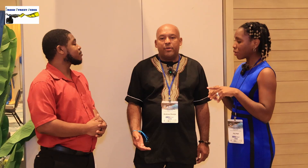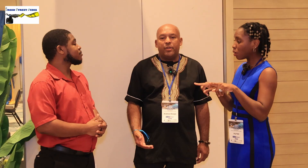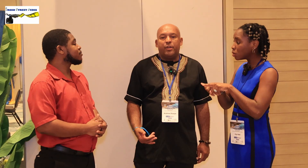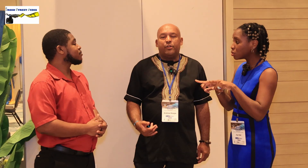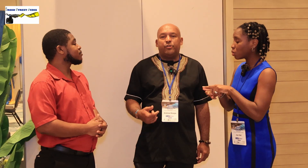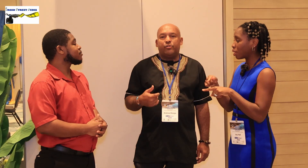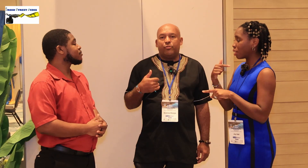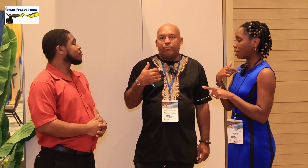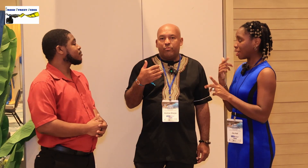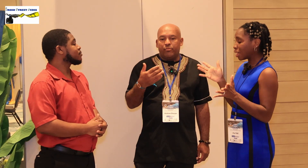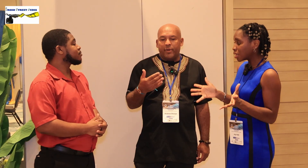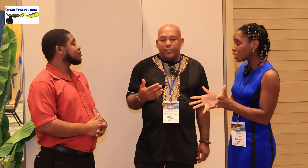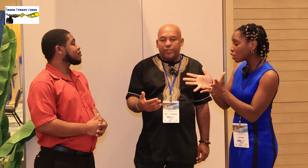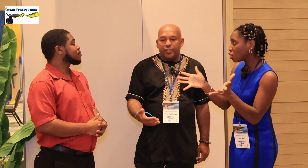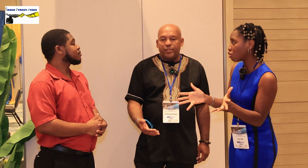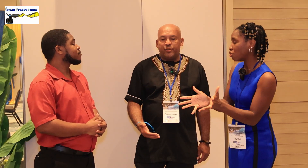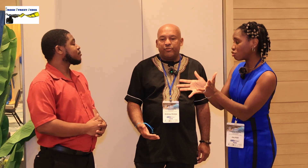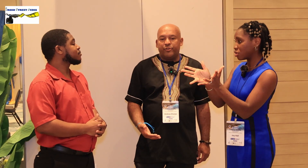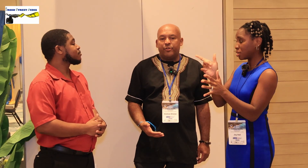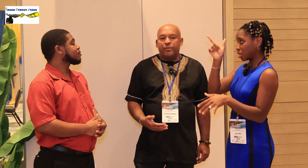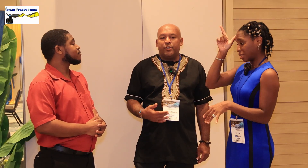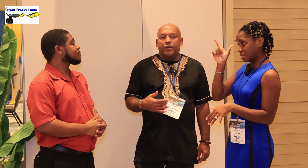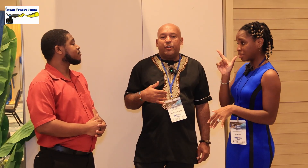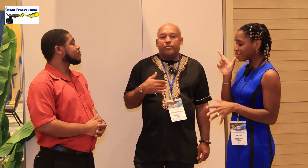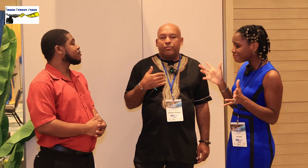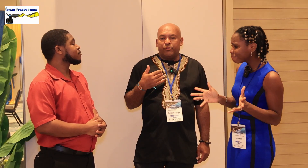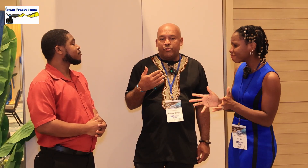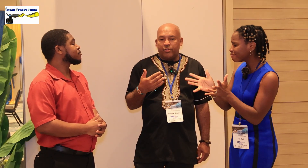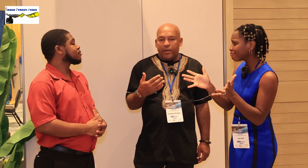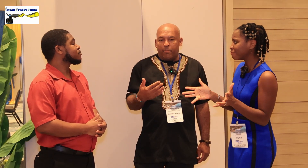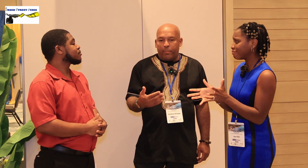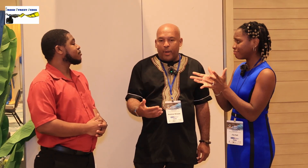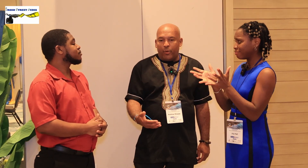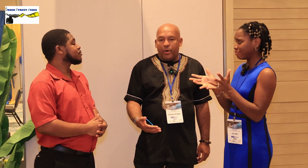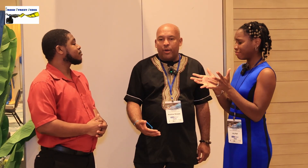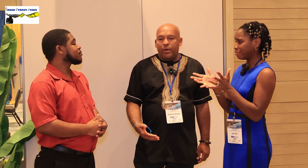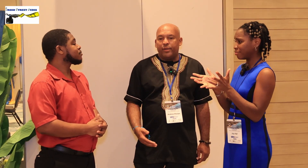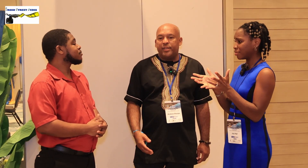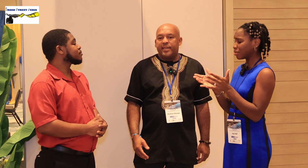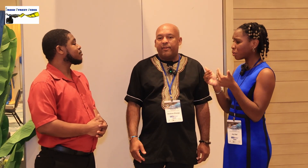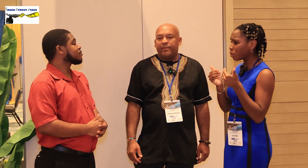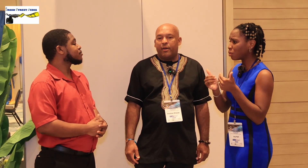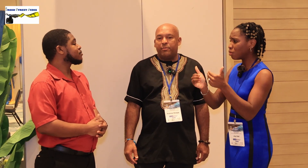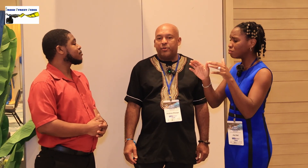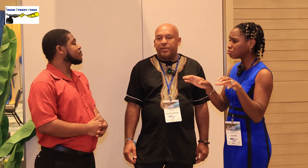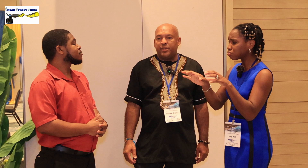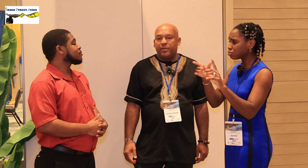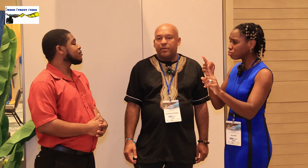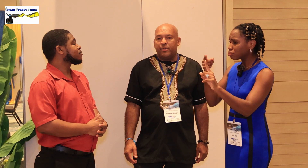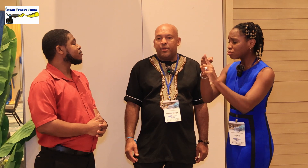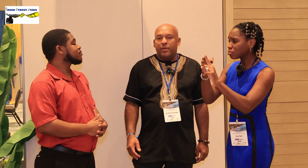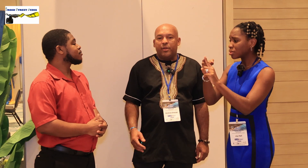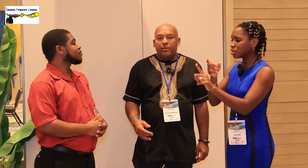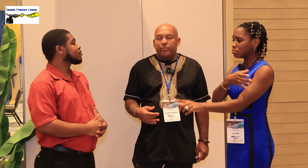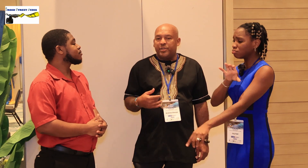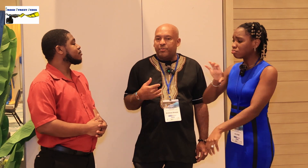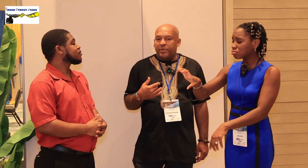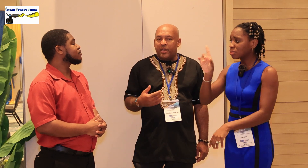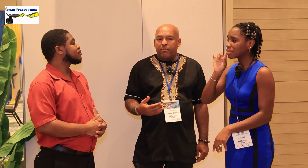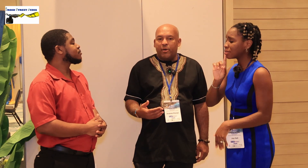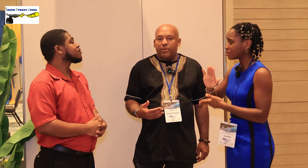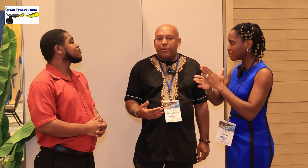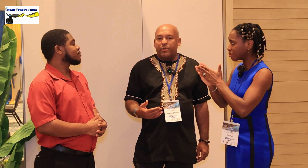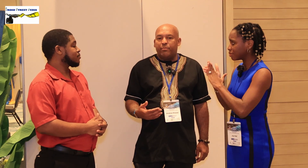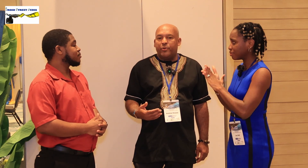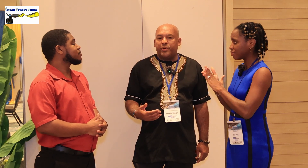him to achieve, to empower the deaf community. We